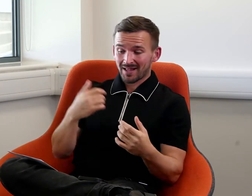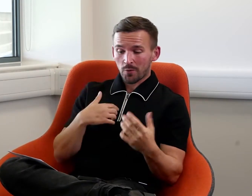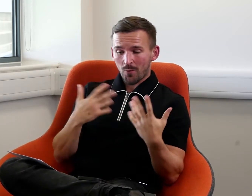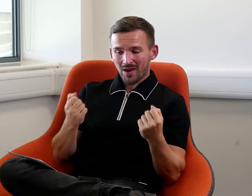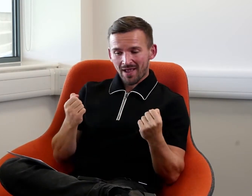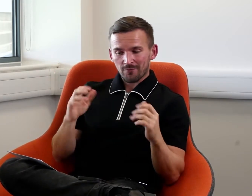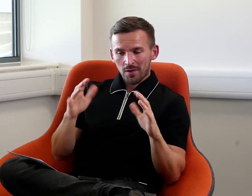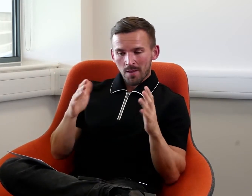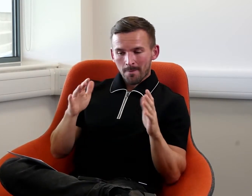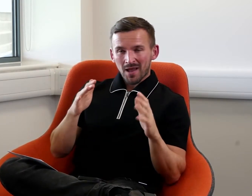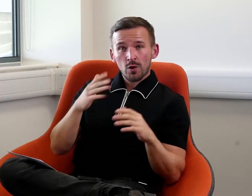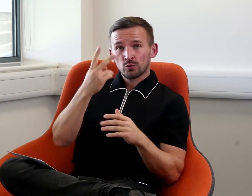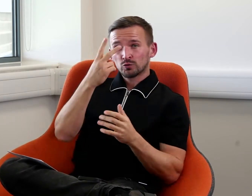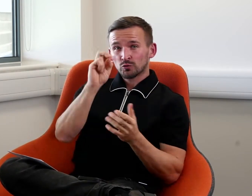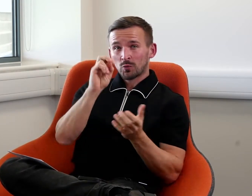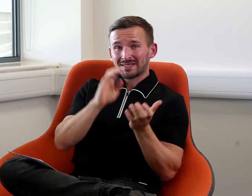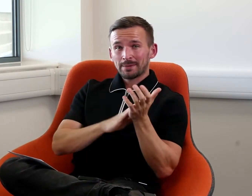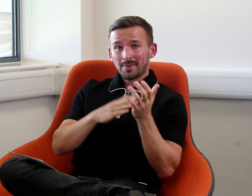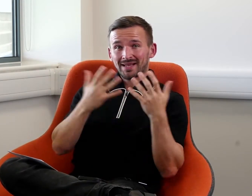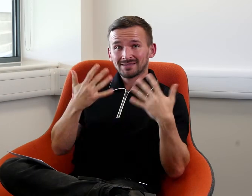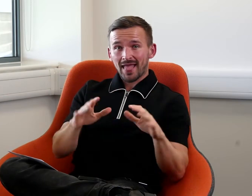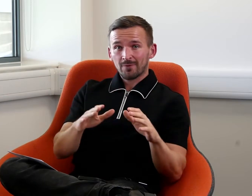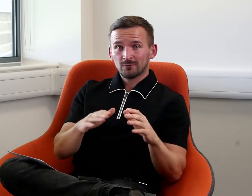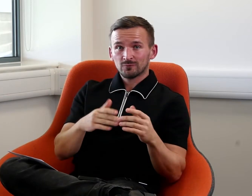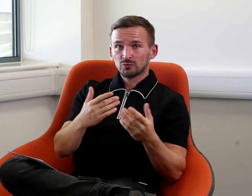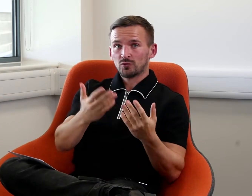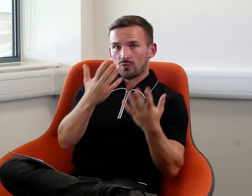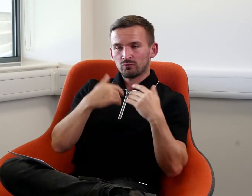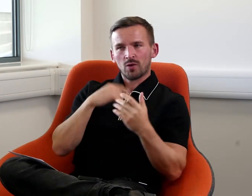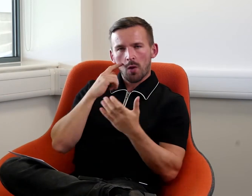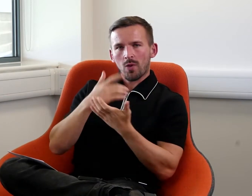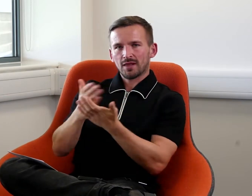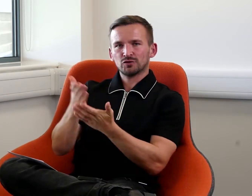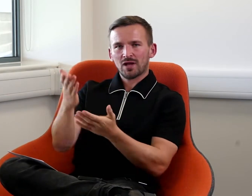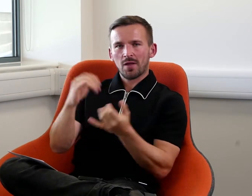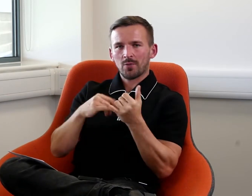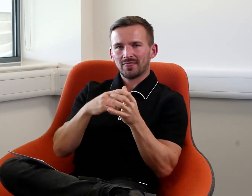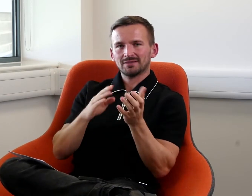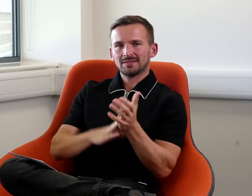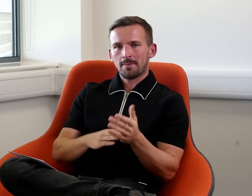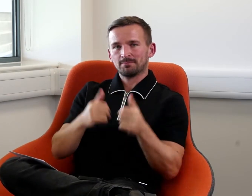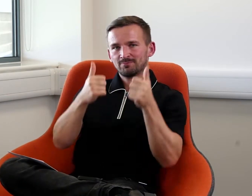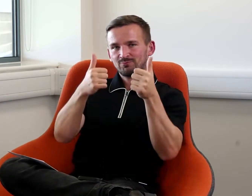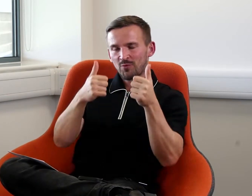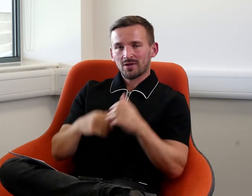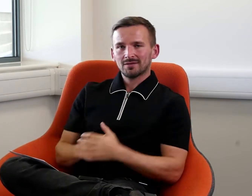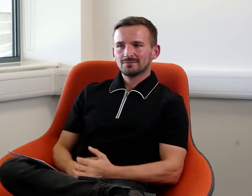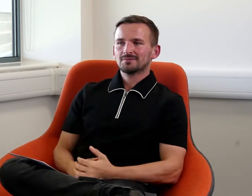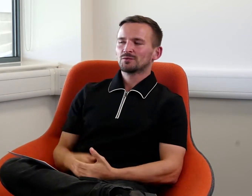Sam today, please ask us. We've got about 20 minutes left, so please respond.